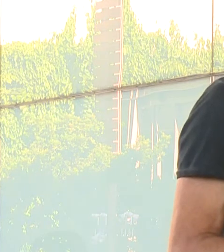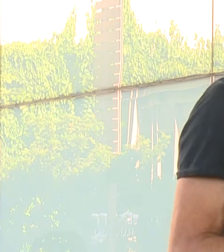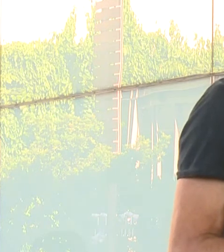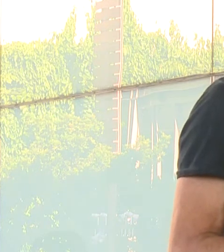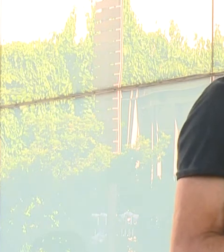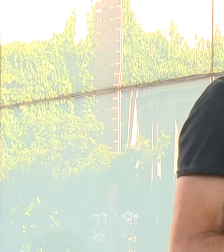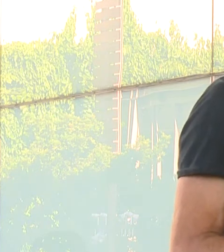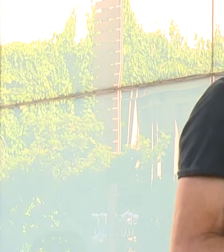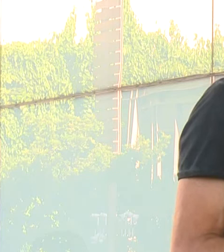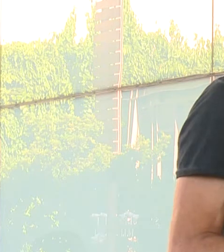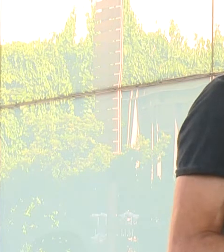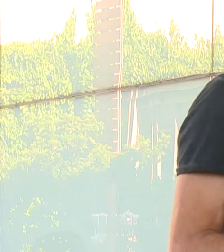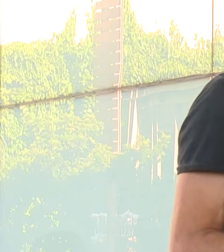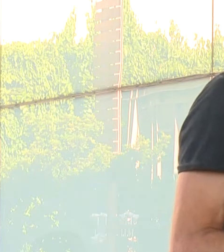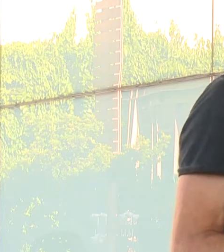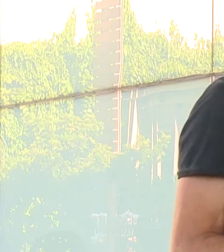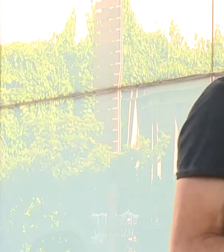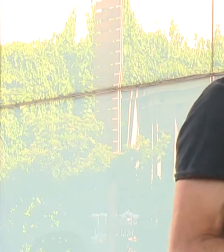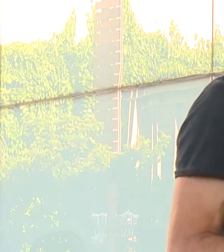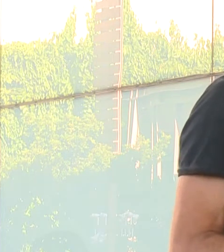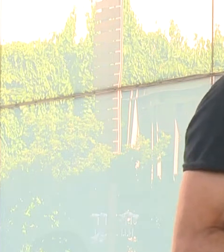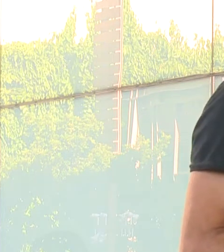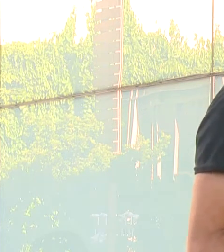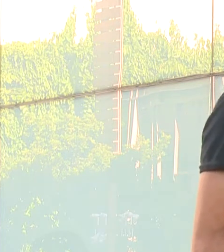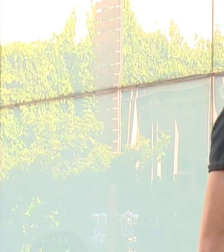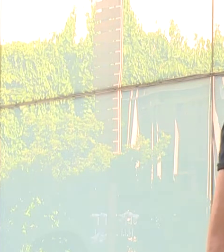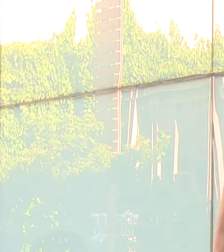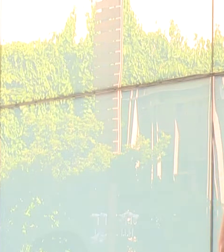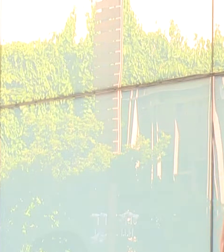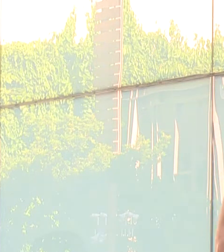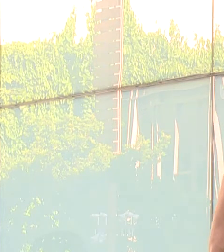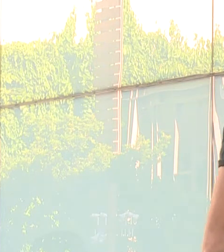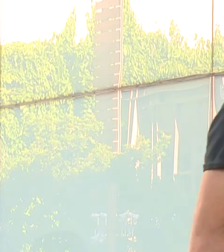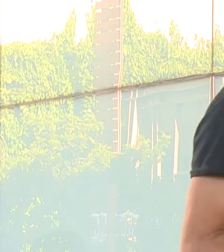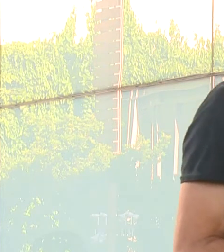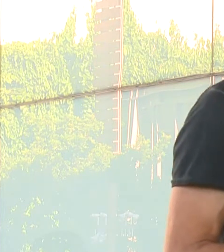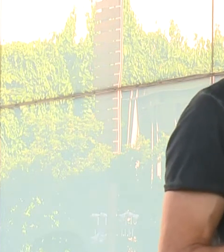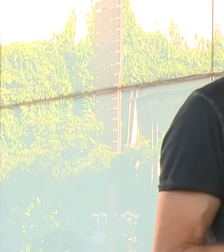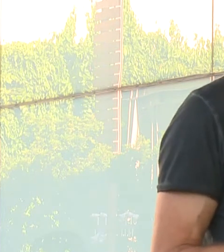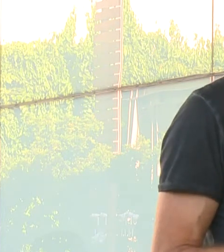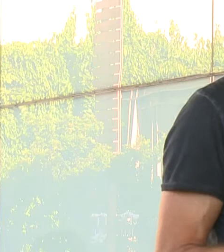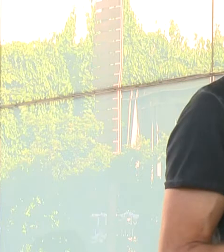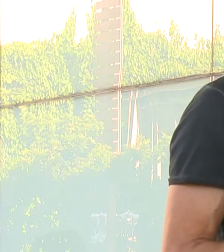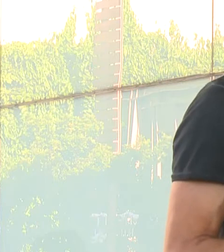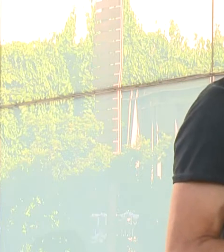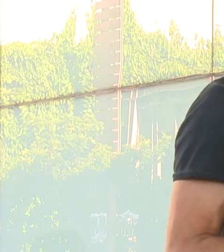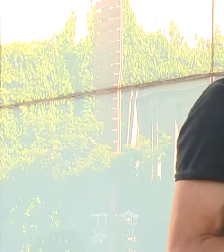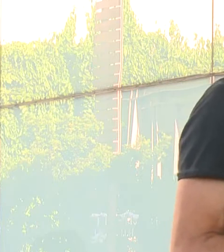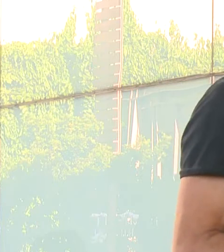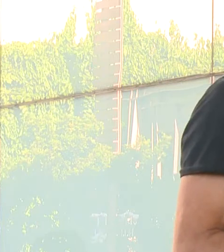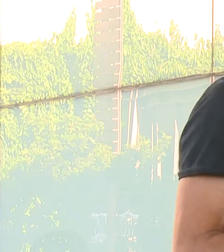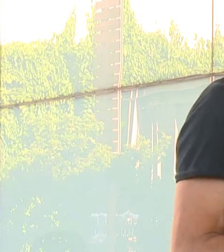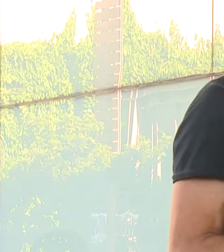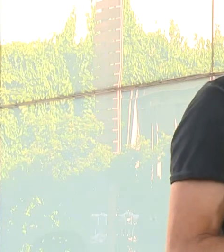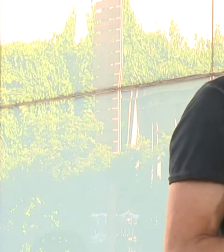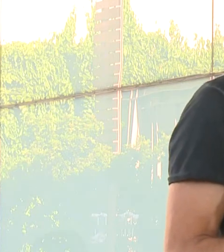Filmmaking is our art. On Peter Pan, our props team went into fantasy overdrive, immersing